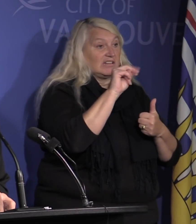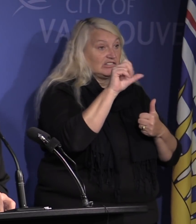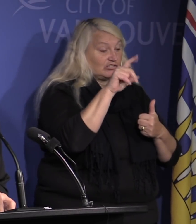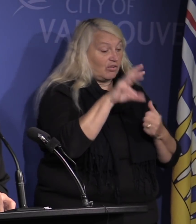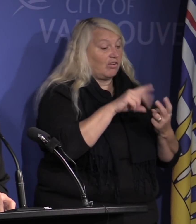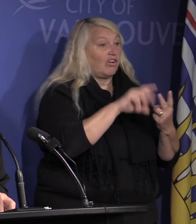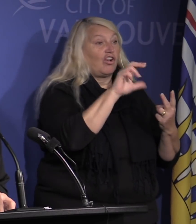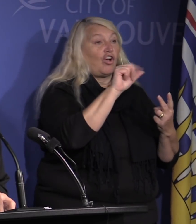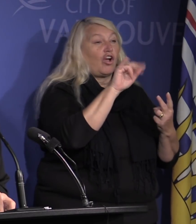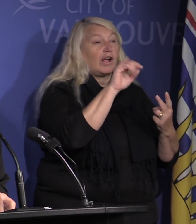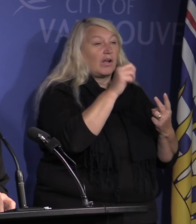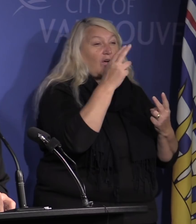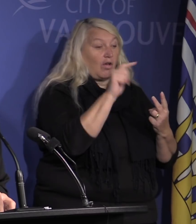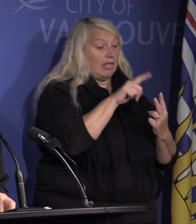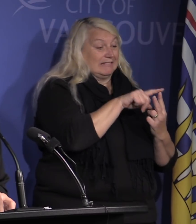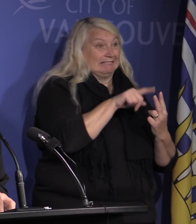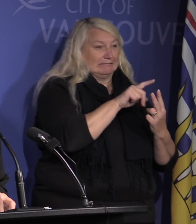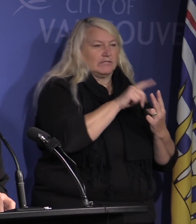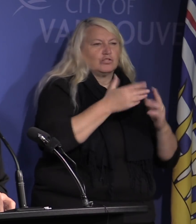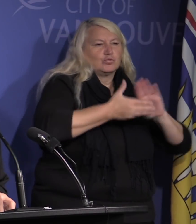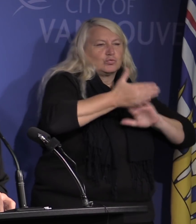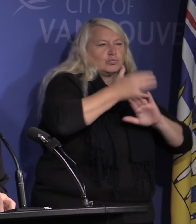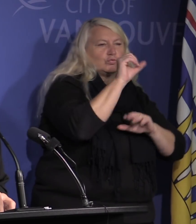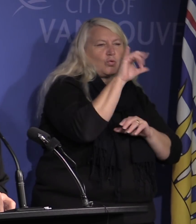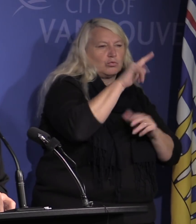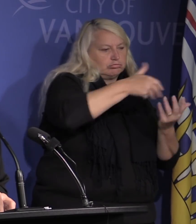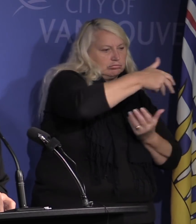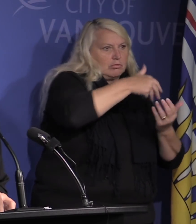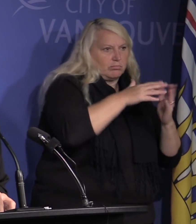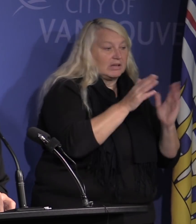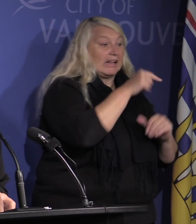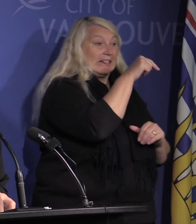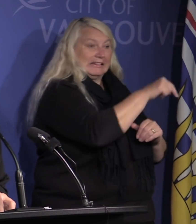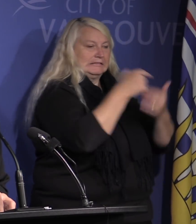Gathering Place. These are our social operations, and they're remaining open to deliver